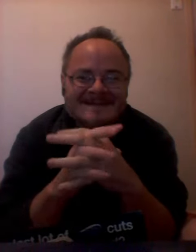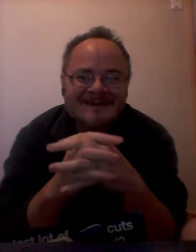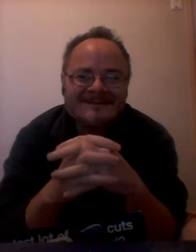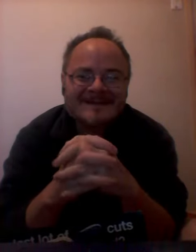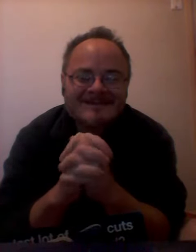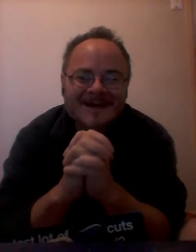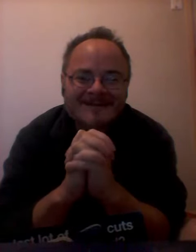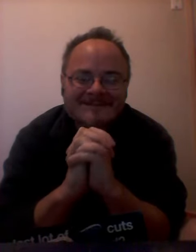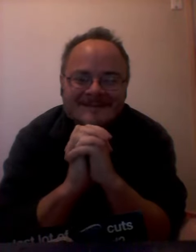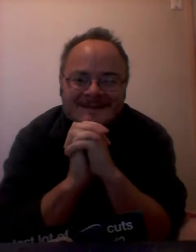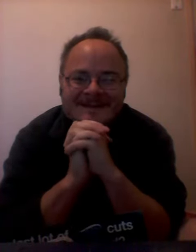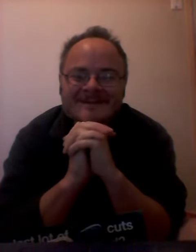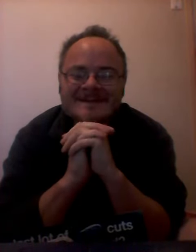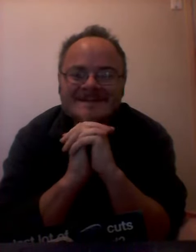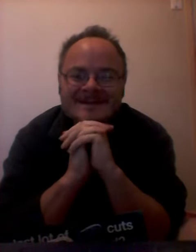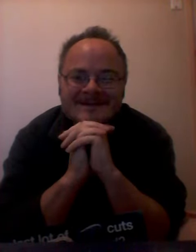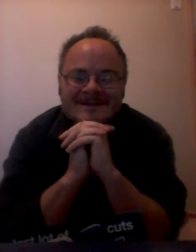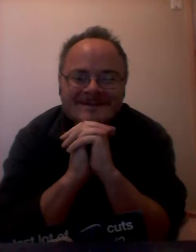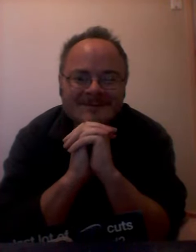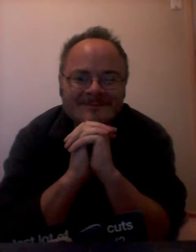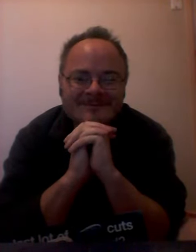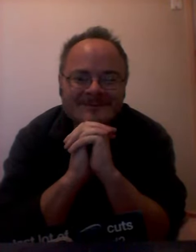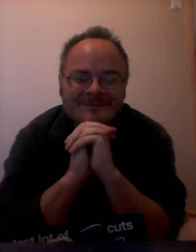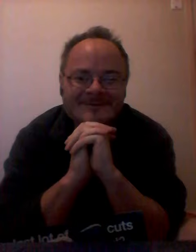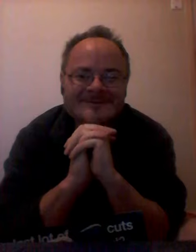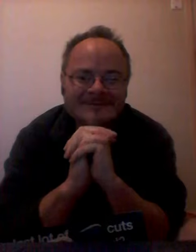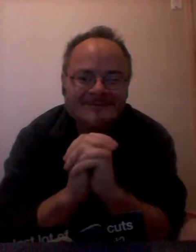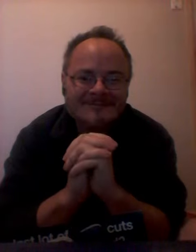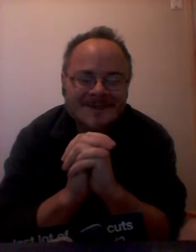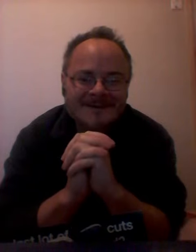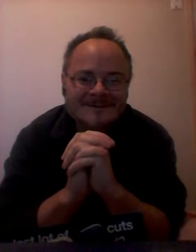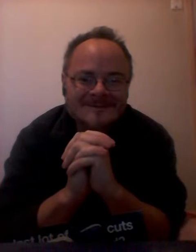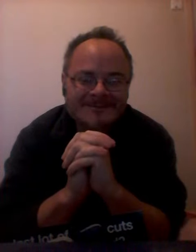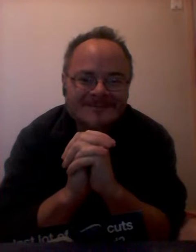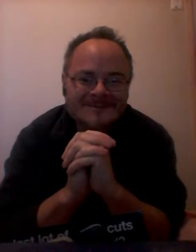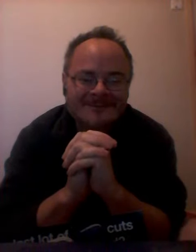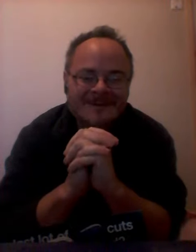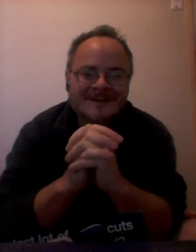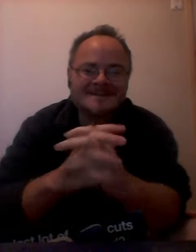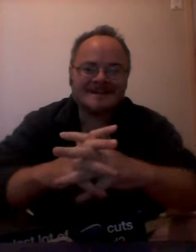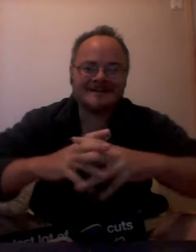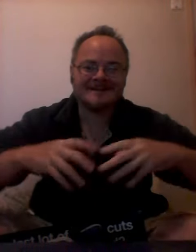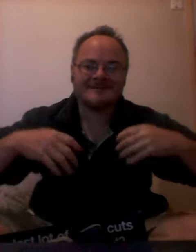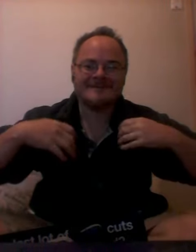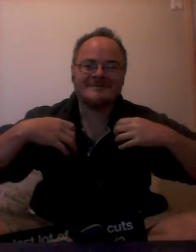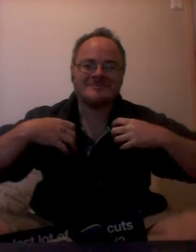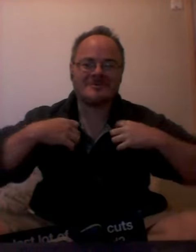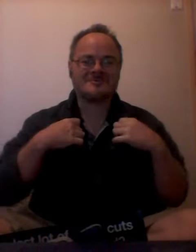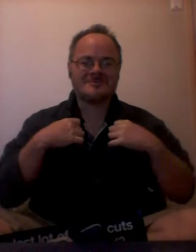so, there we go. There is the 12, I tried to do 12 videos, all different as the first to